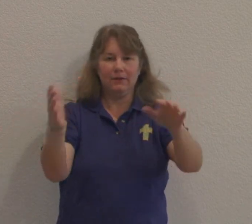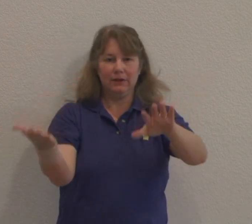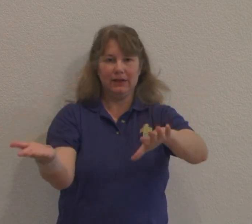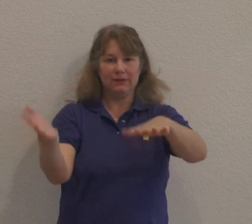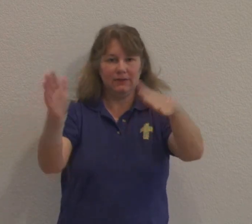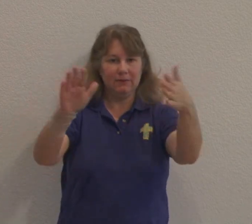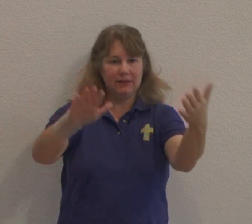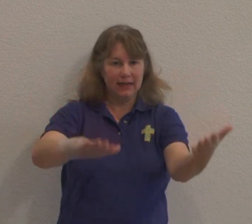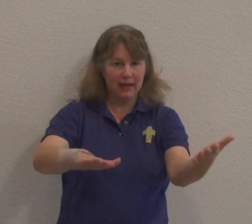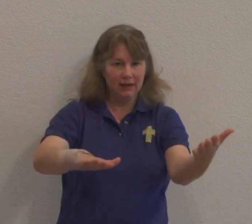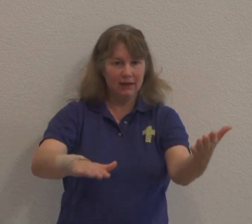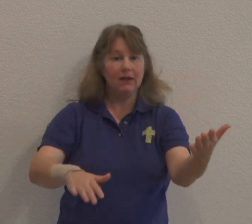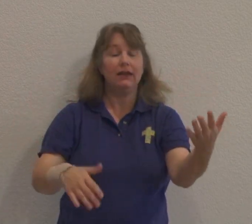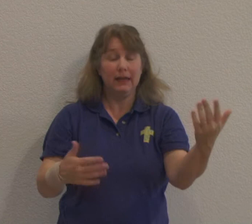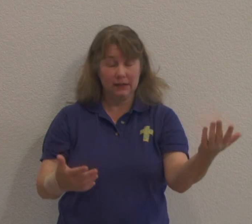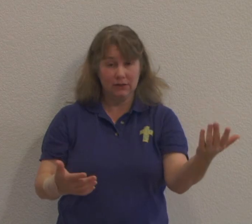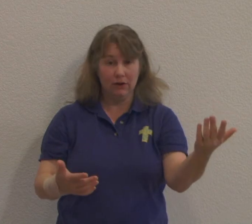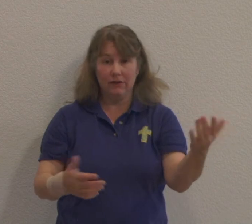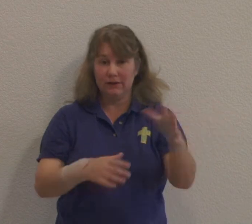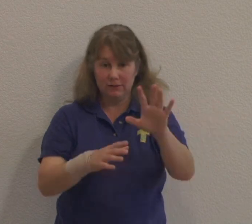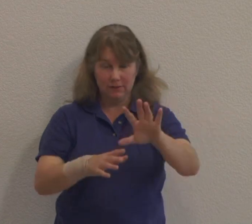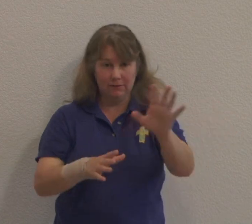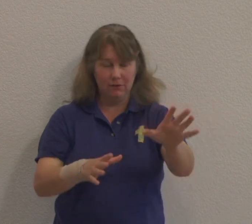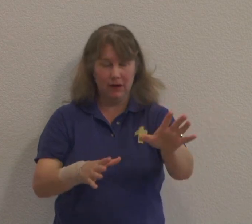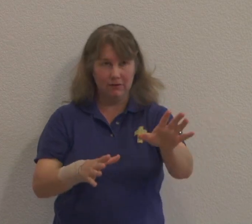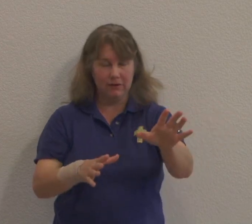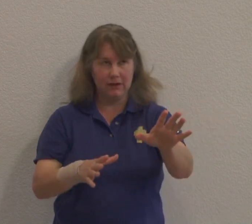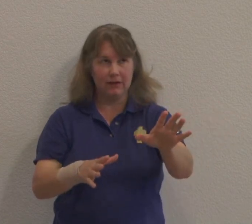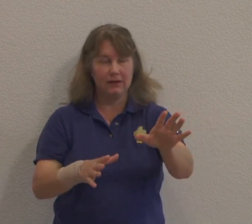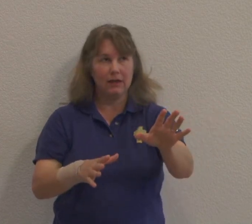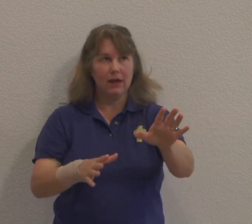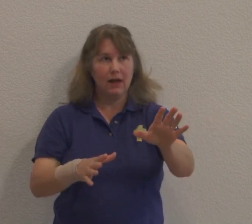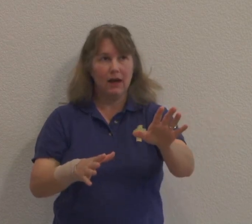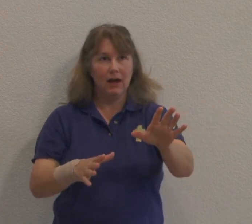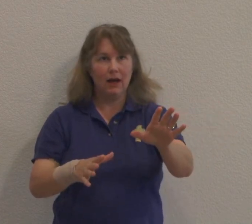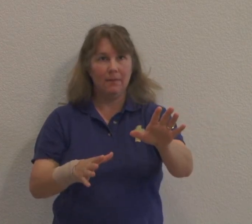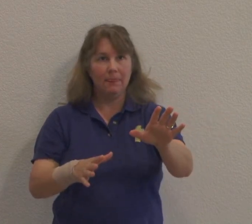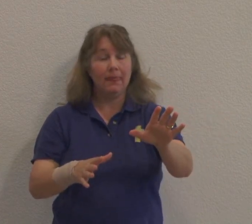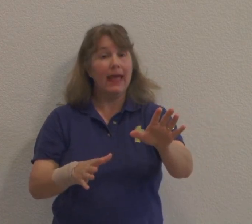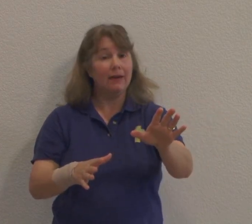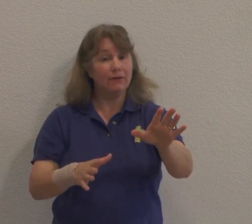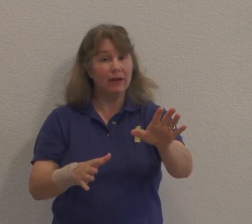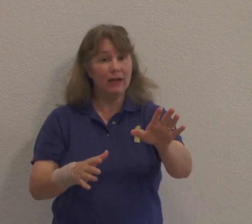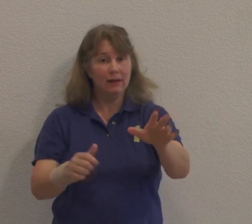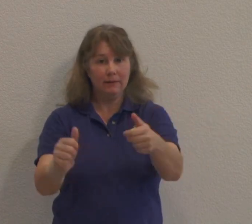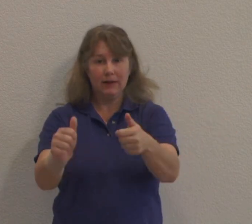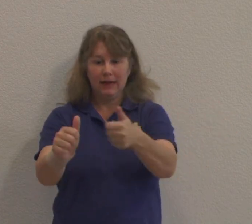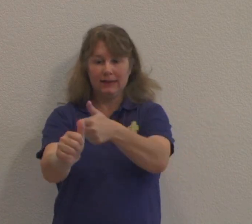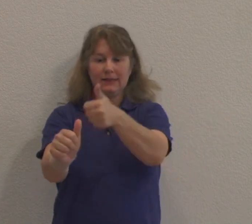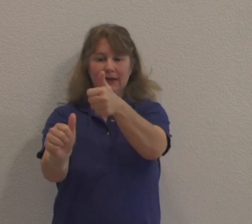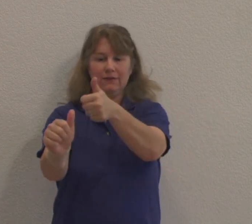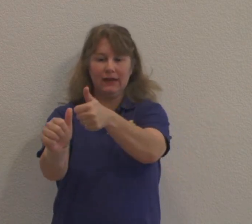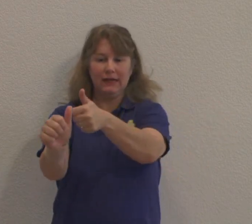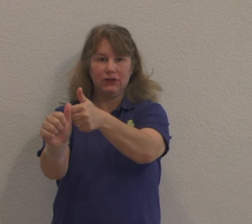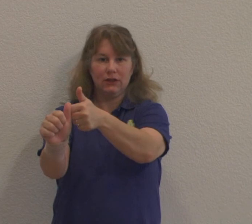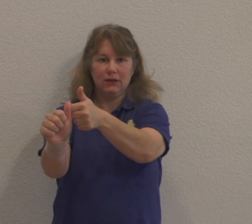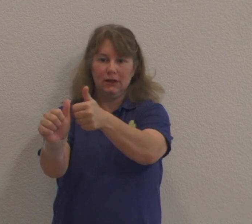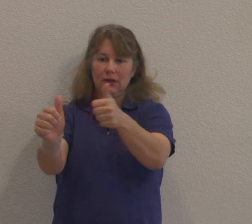So He is risen from the dead, and He is Lord. We've gone over the signs. Every, it's a sign for each.